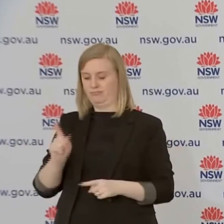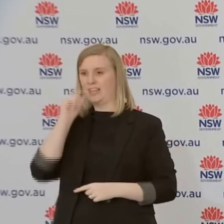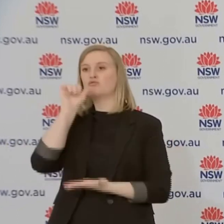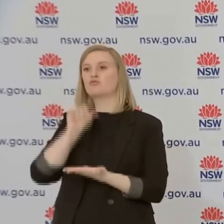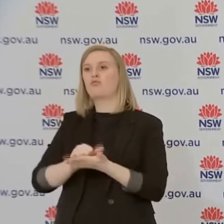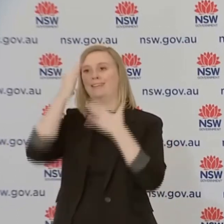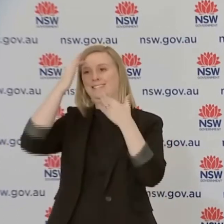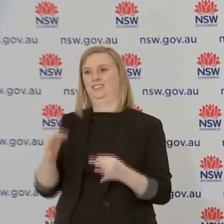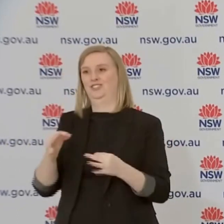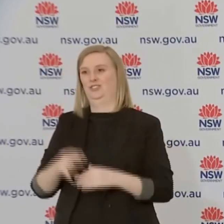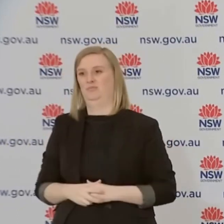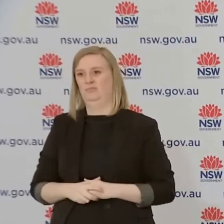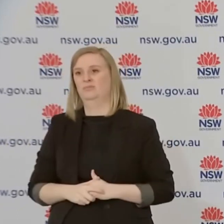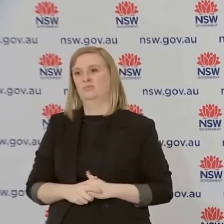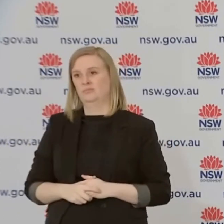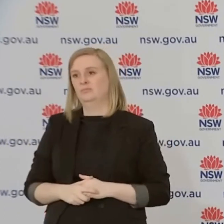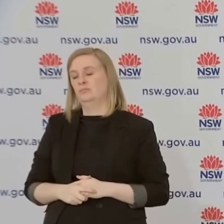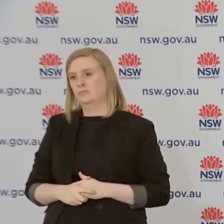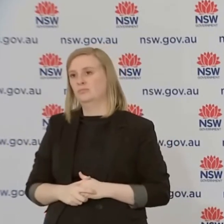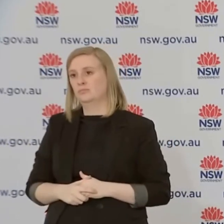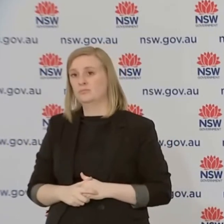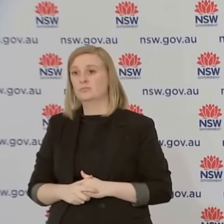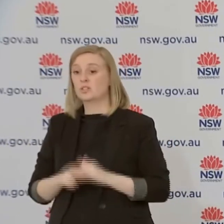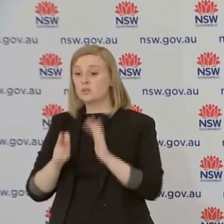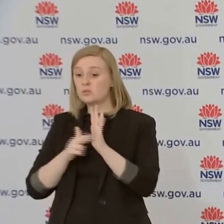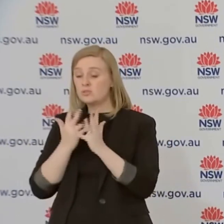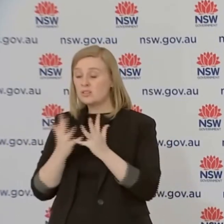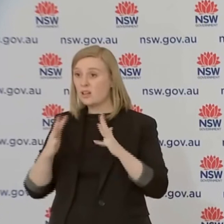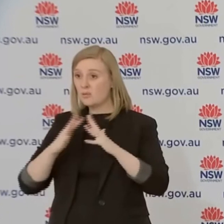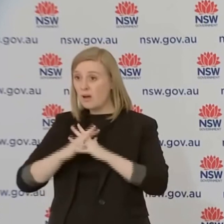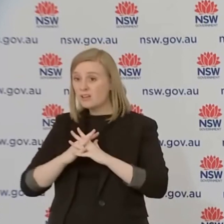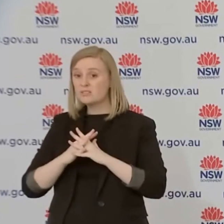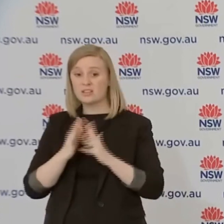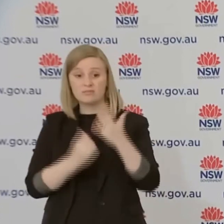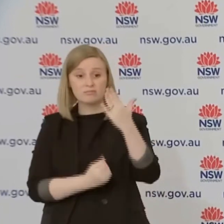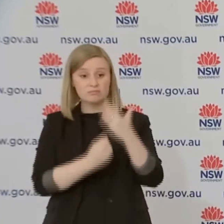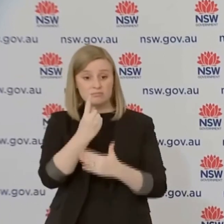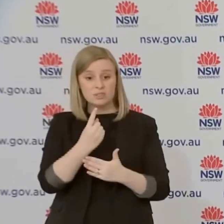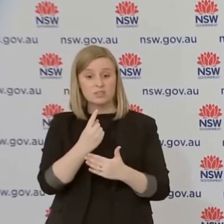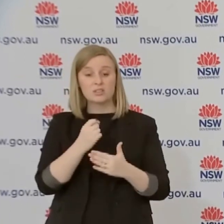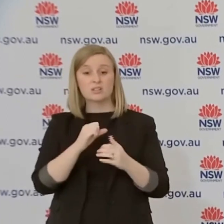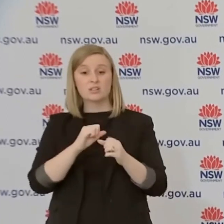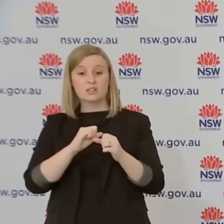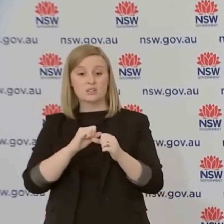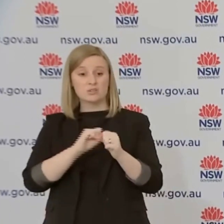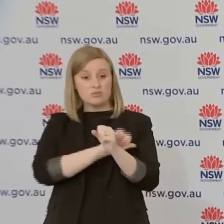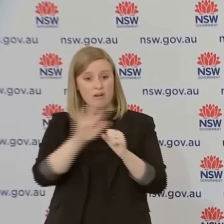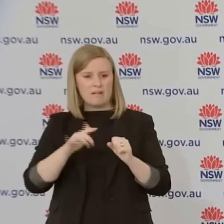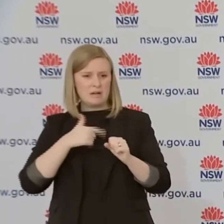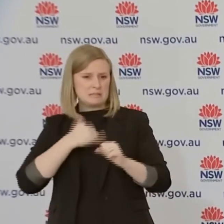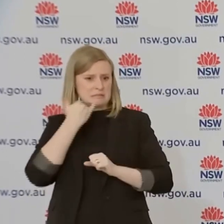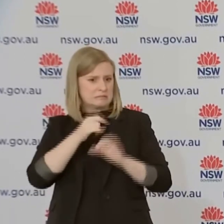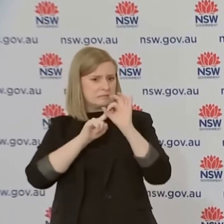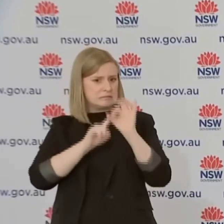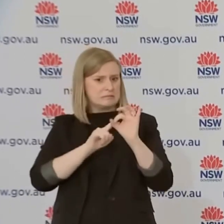that New South Wales Health and the team, as stretched as they are, have been opening more and more facilities all across Sydney, and